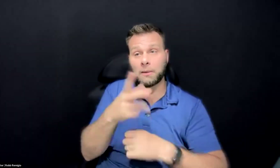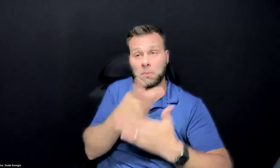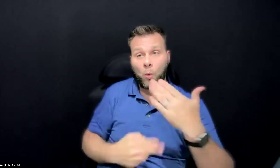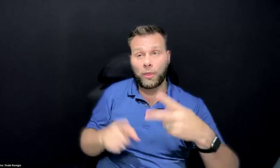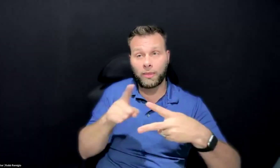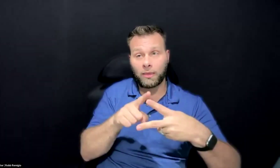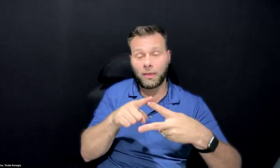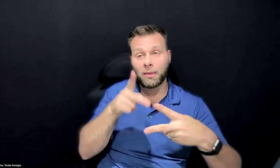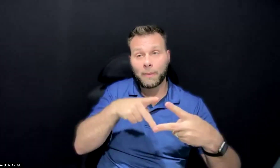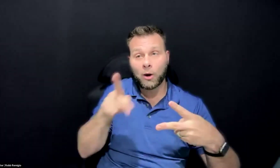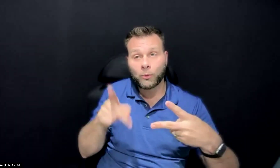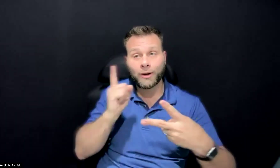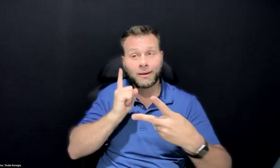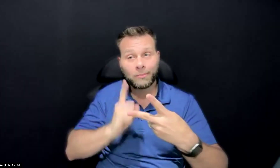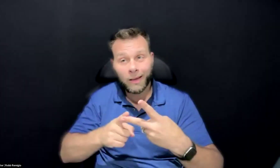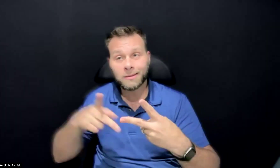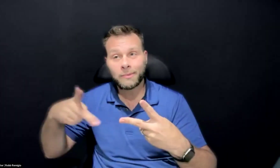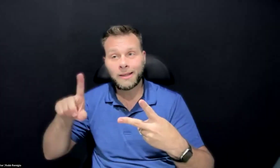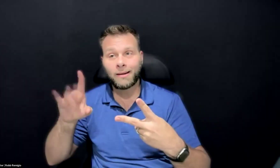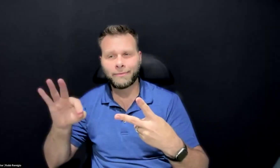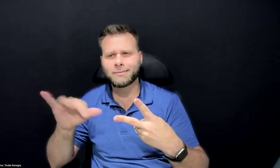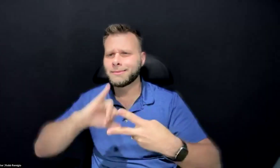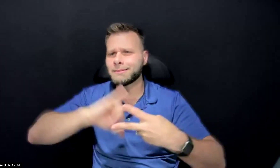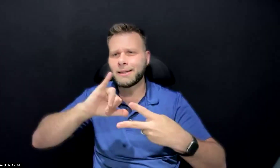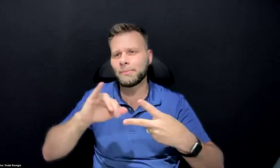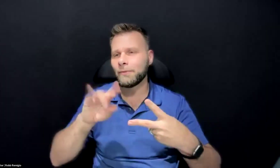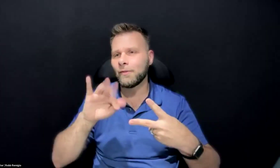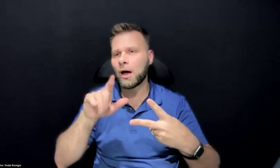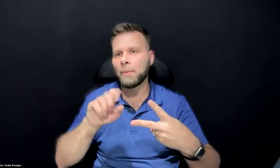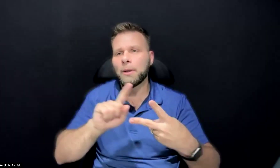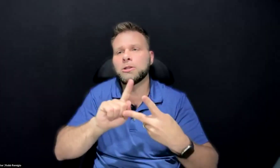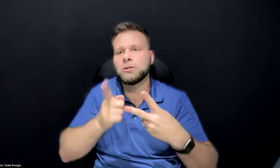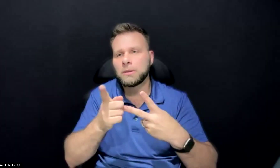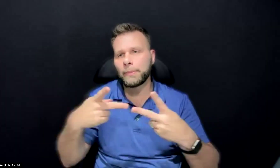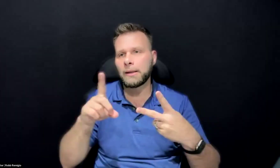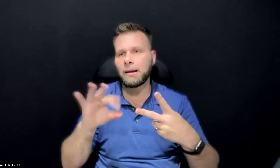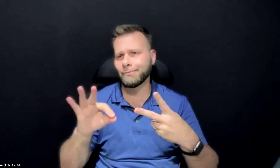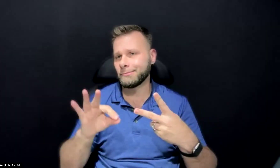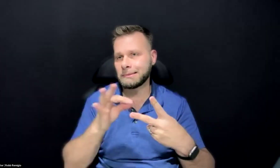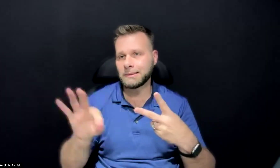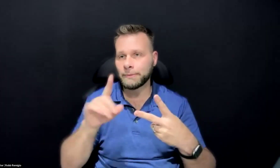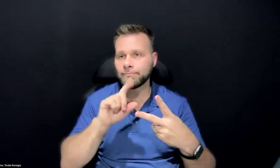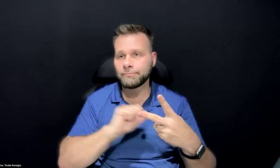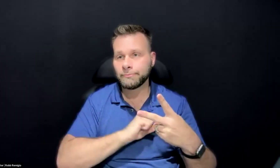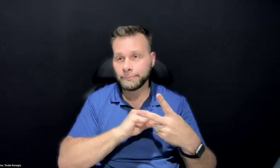same file converted into a PDF. And that's extremely simple and easy to do.